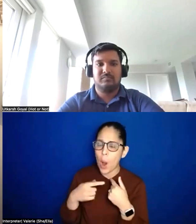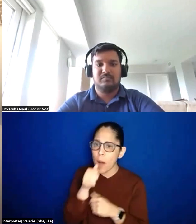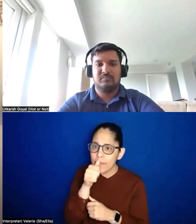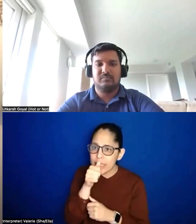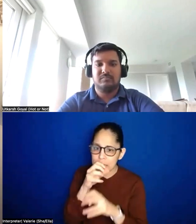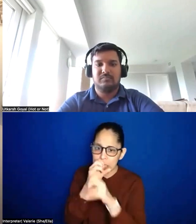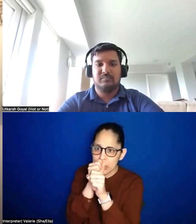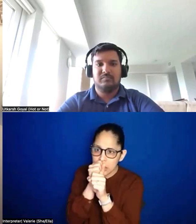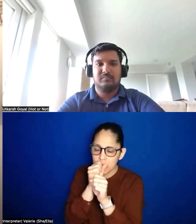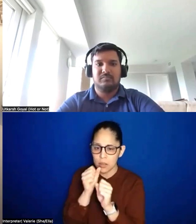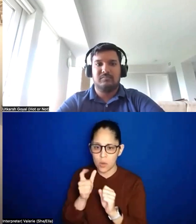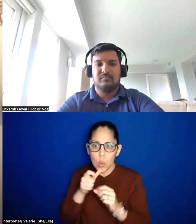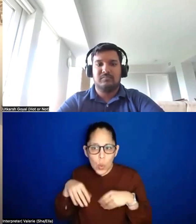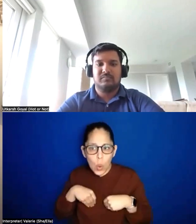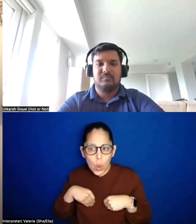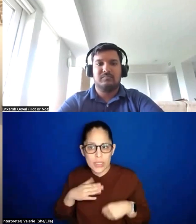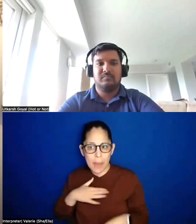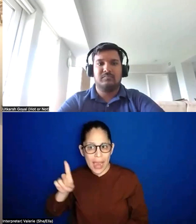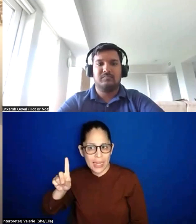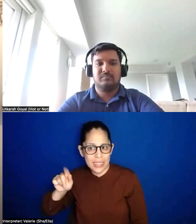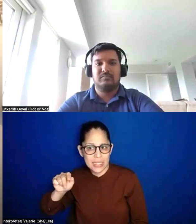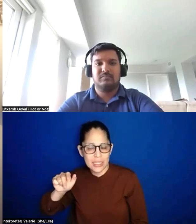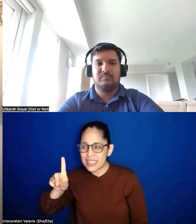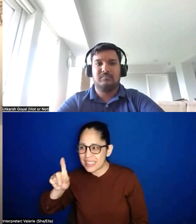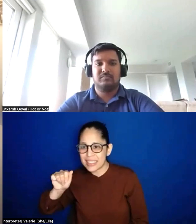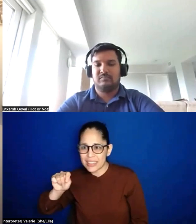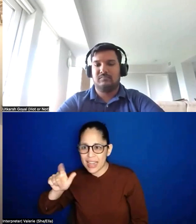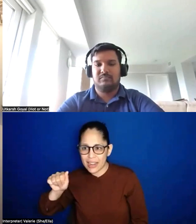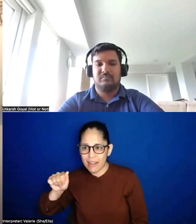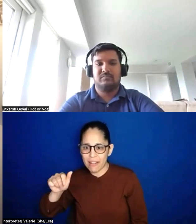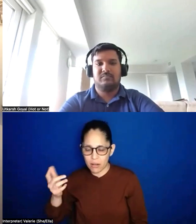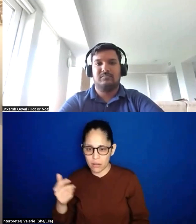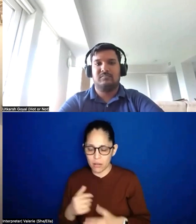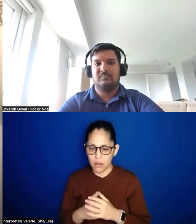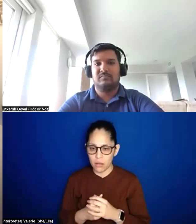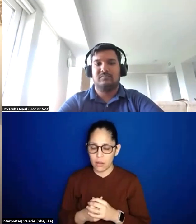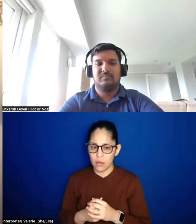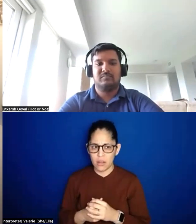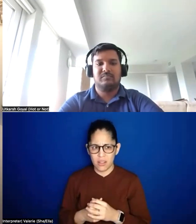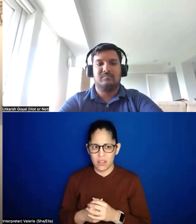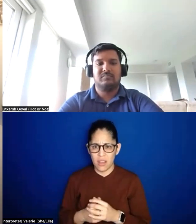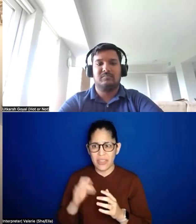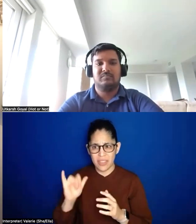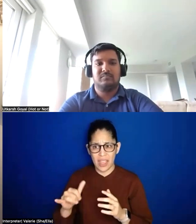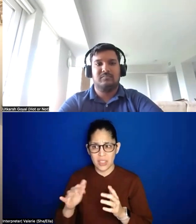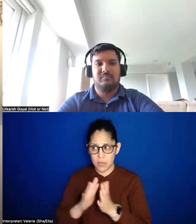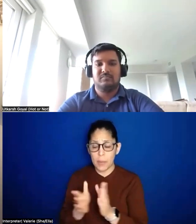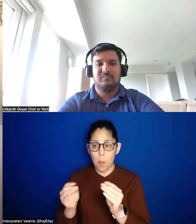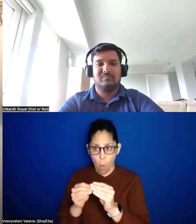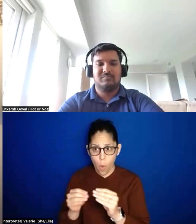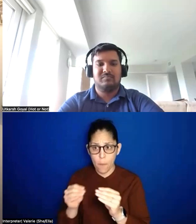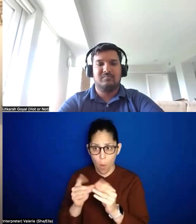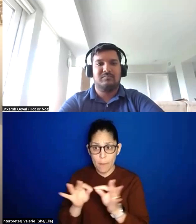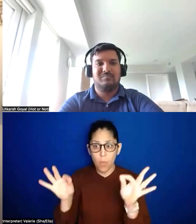about who owns their data. And more so now, you know, that's growing more and more all the time. And so I